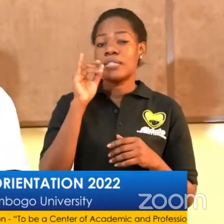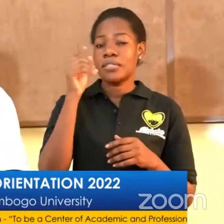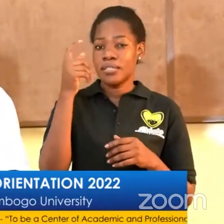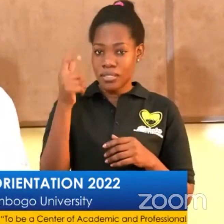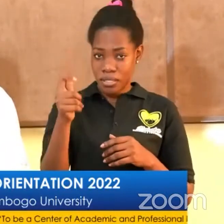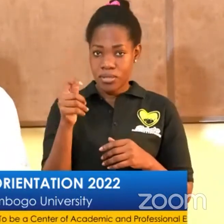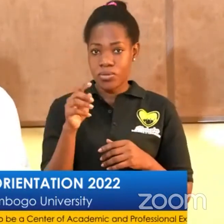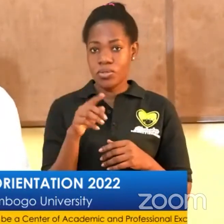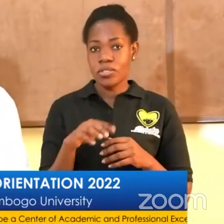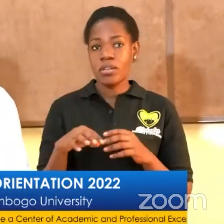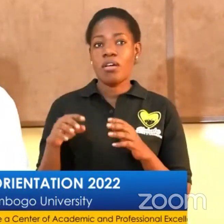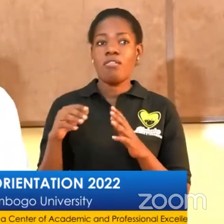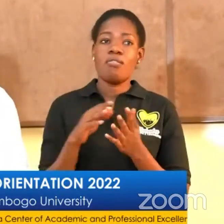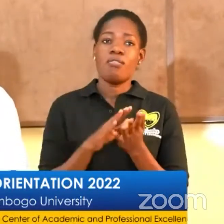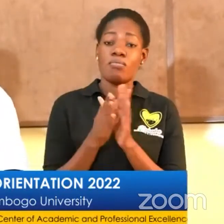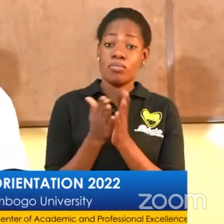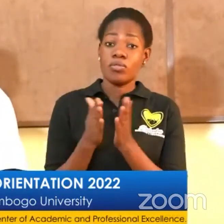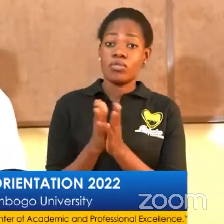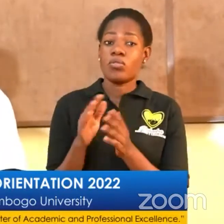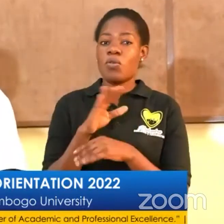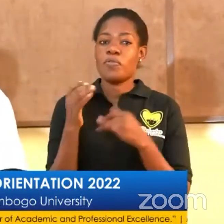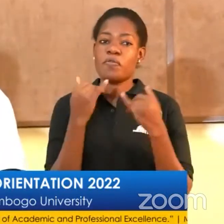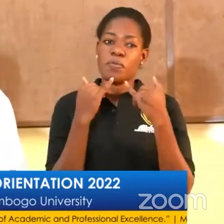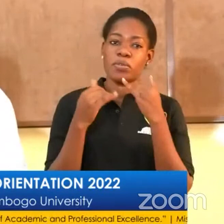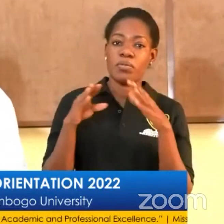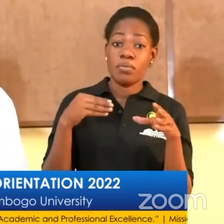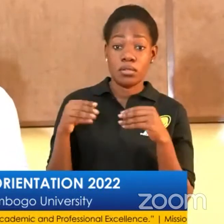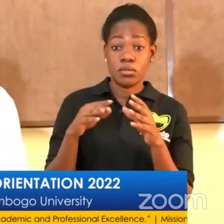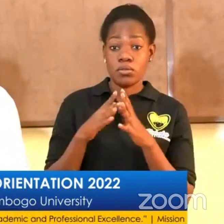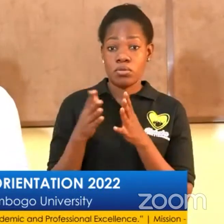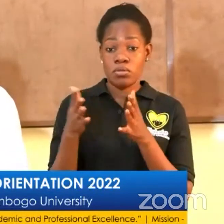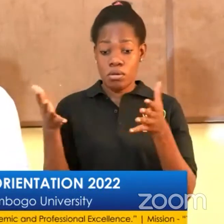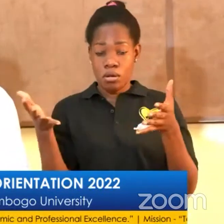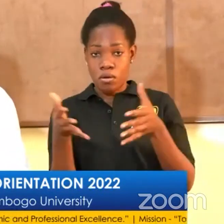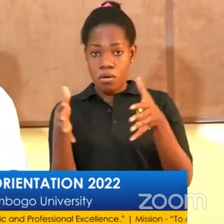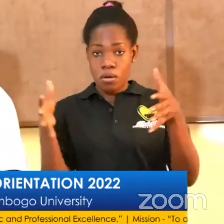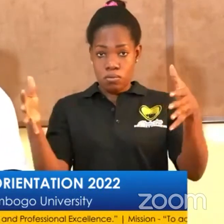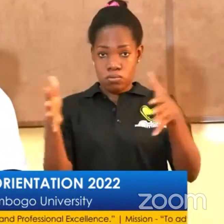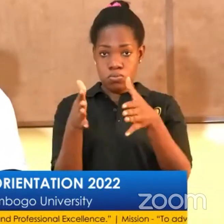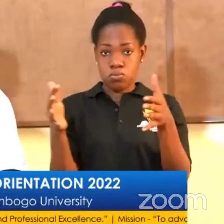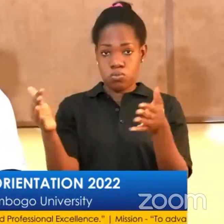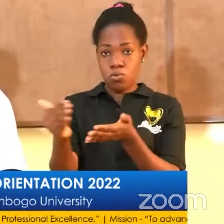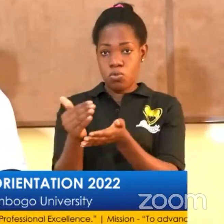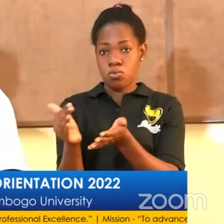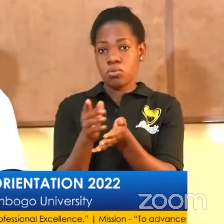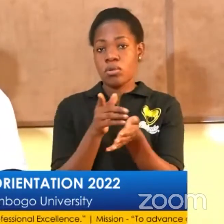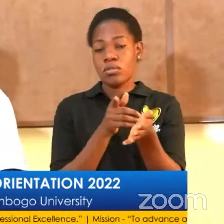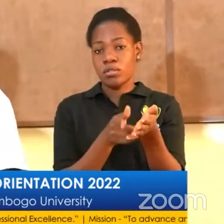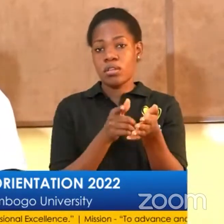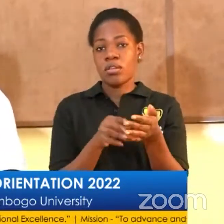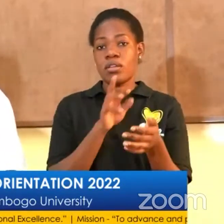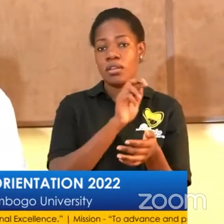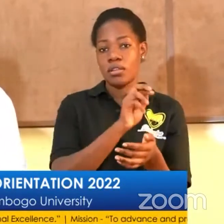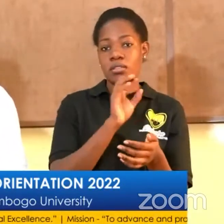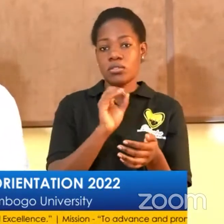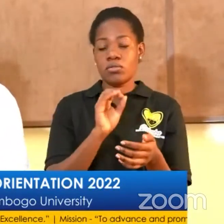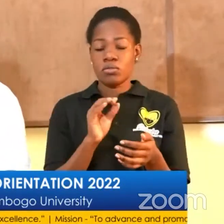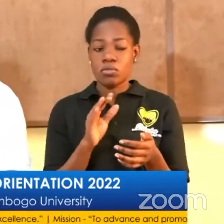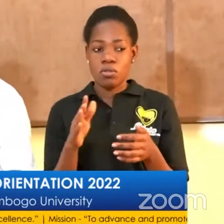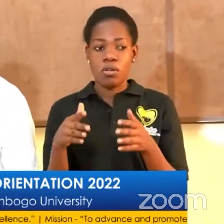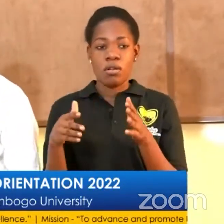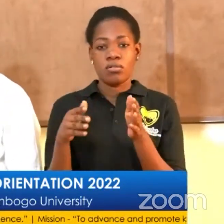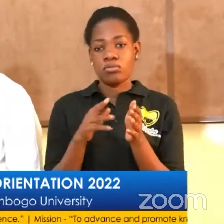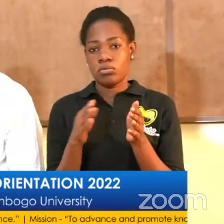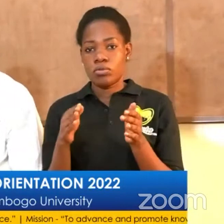literature information materials will be found under 800 to 899.